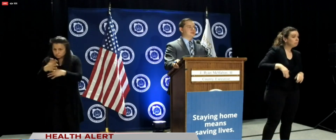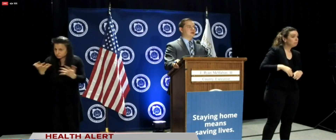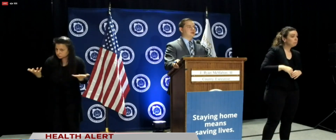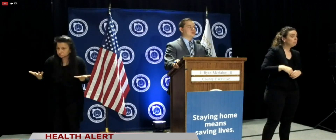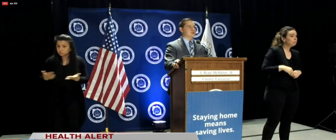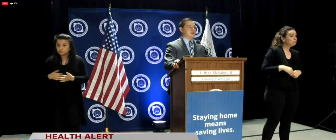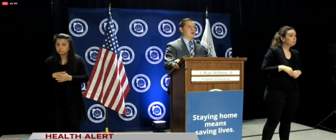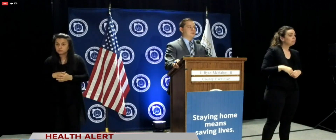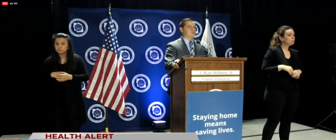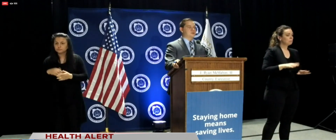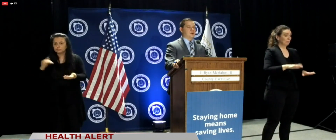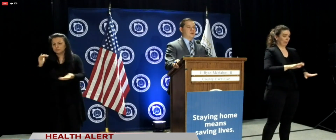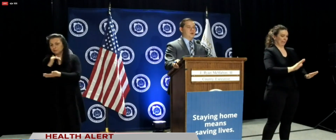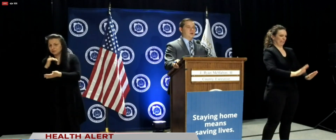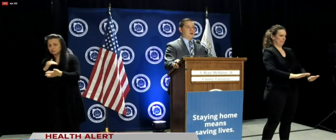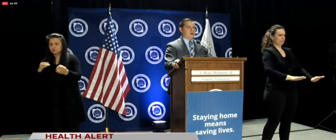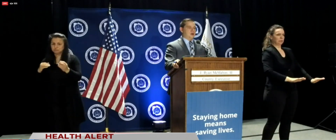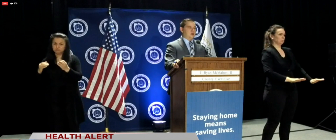it's the adults.